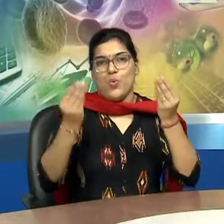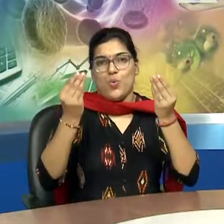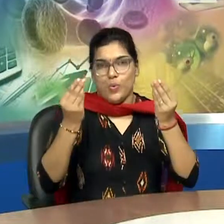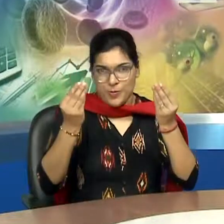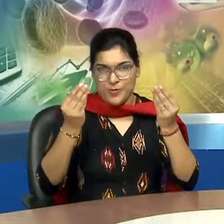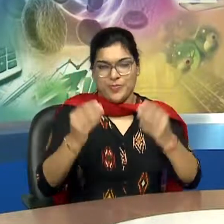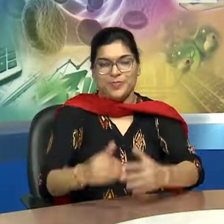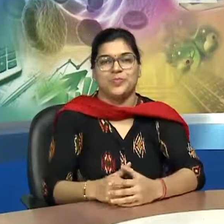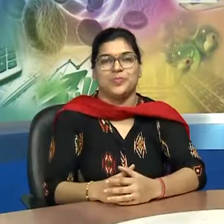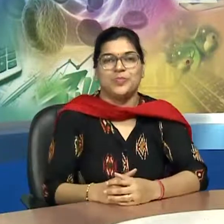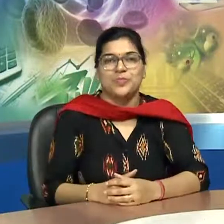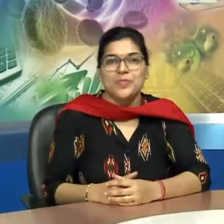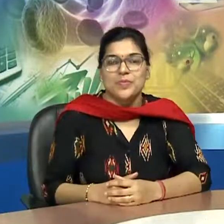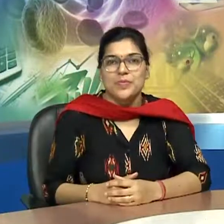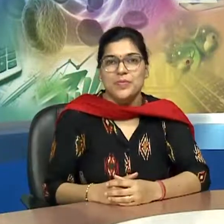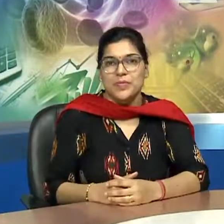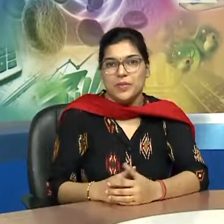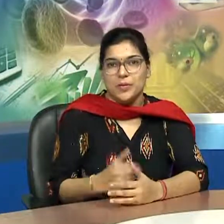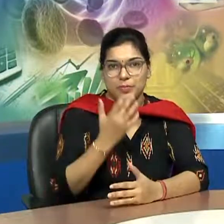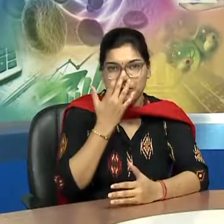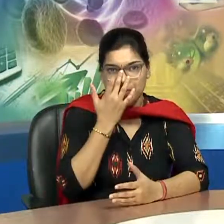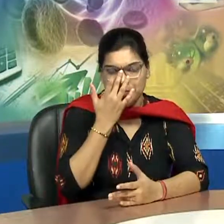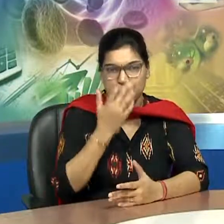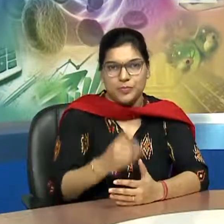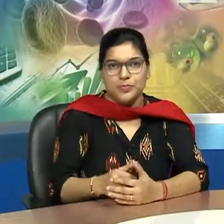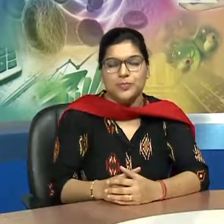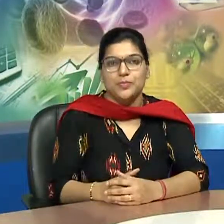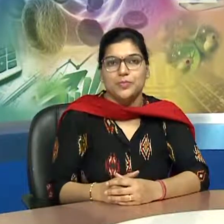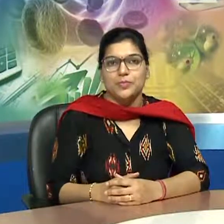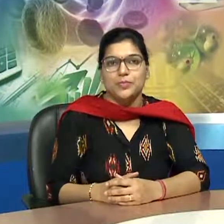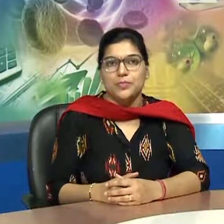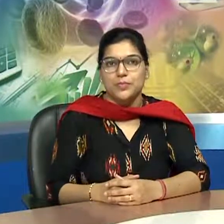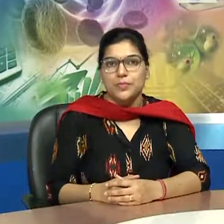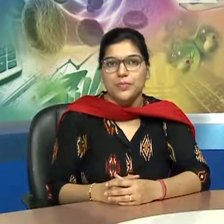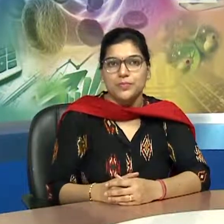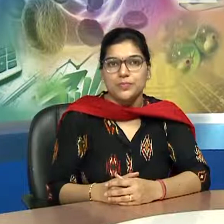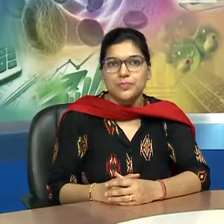So this is the answer you can see on the screen as well.